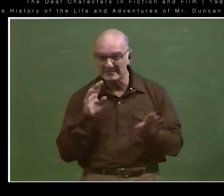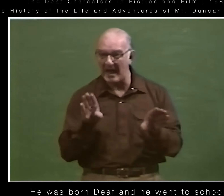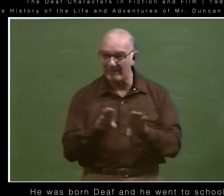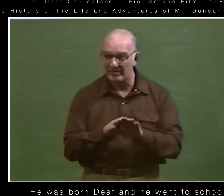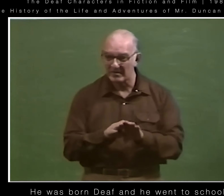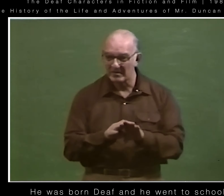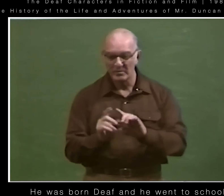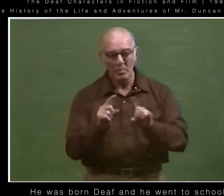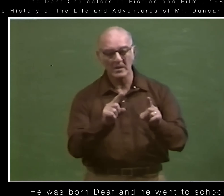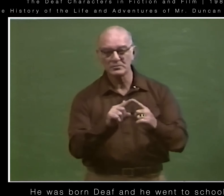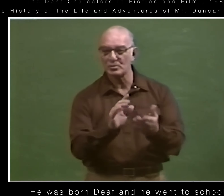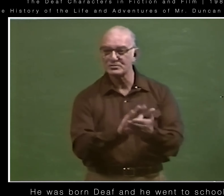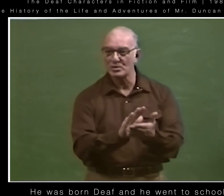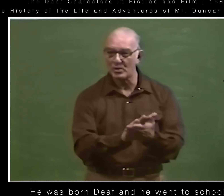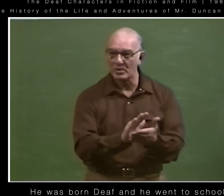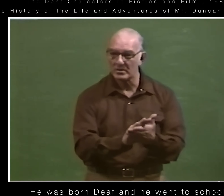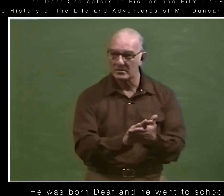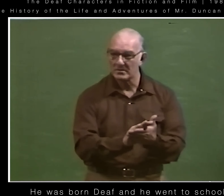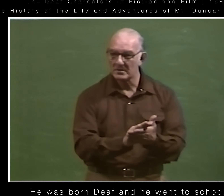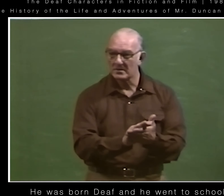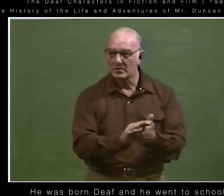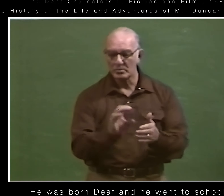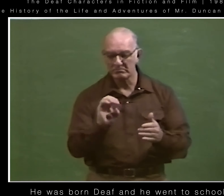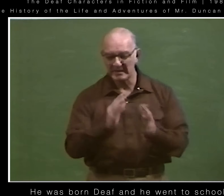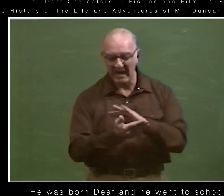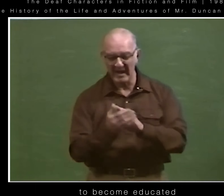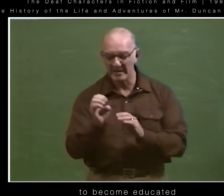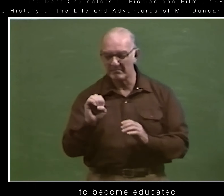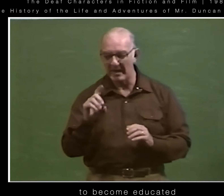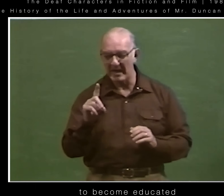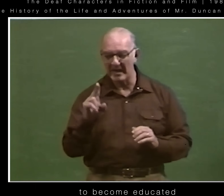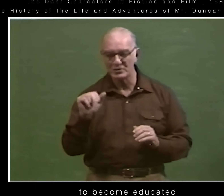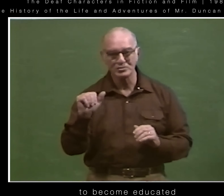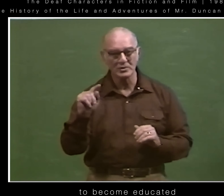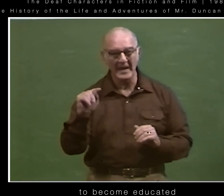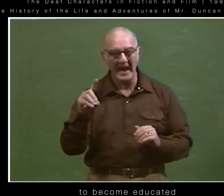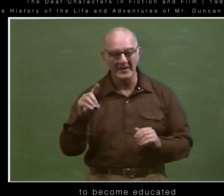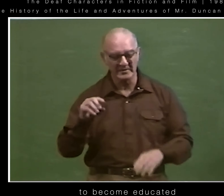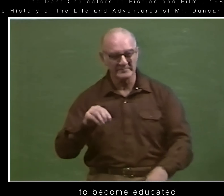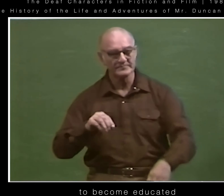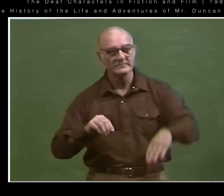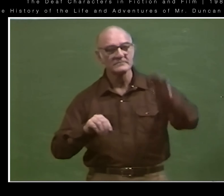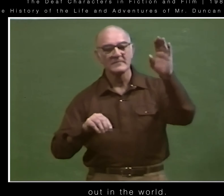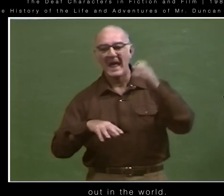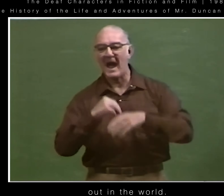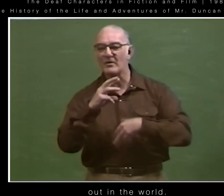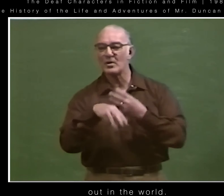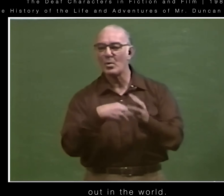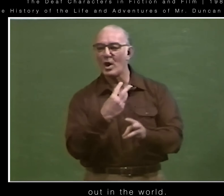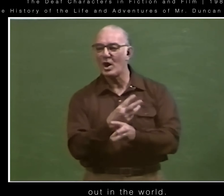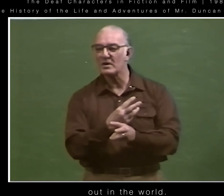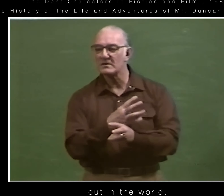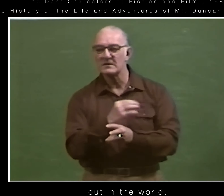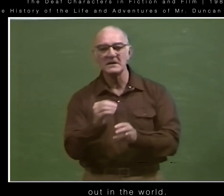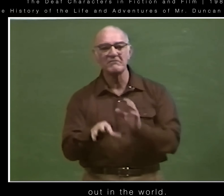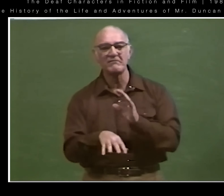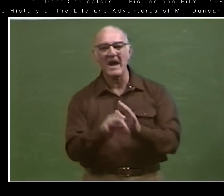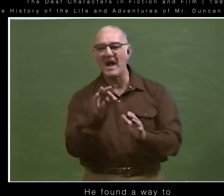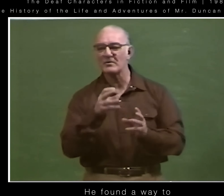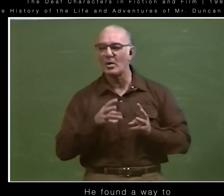deaf, went to school, became educated. In the world, he found a